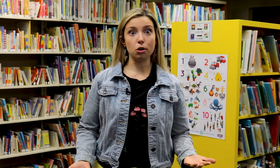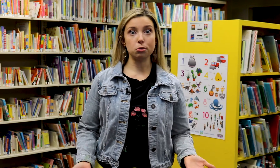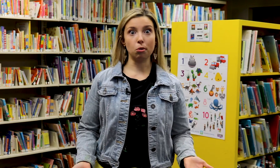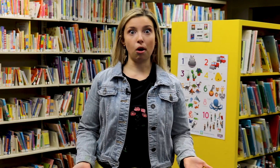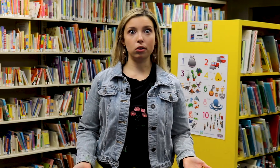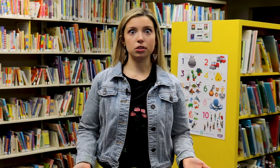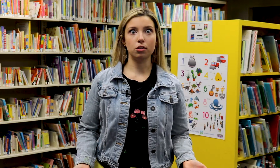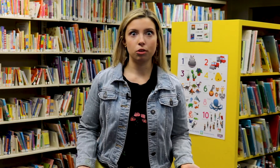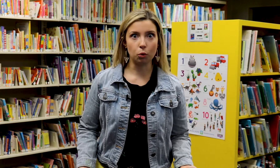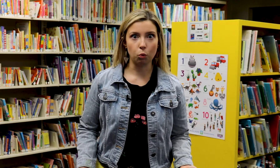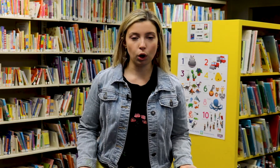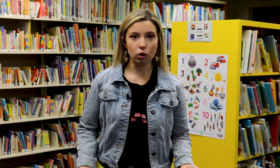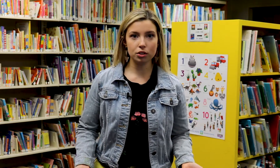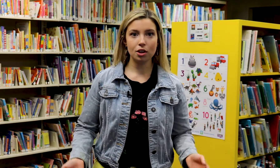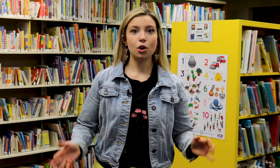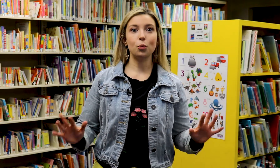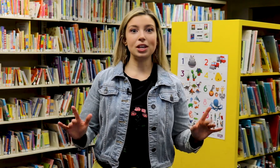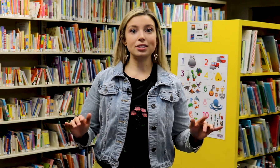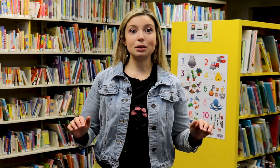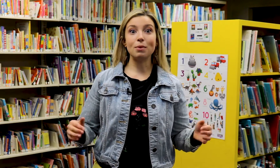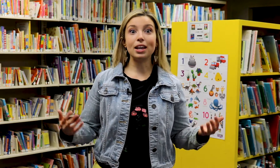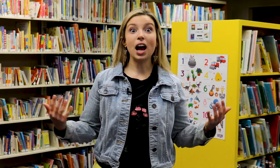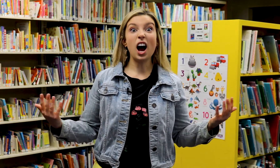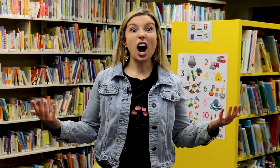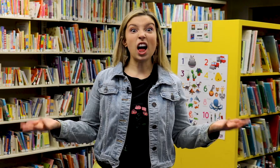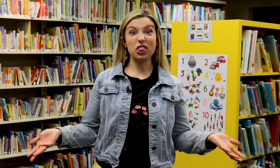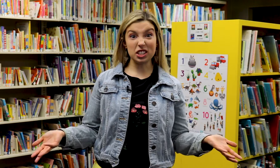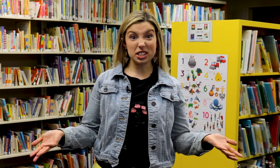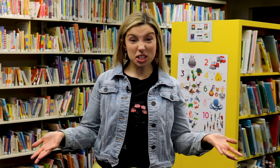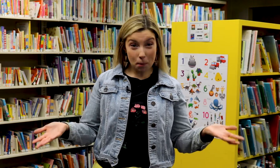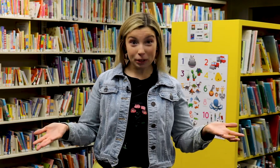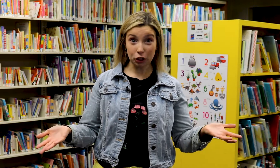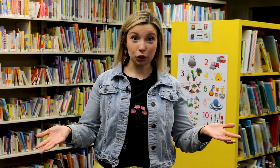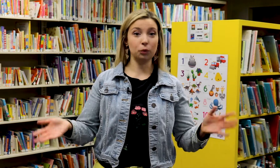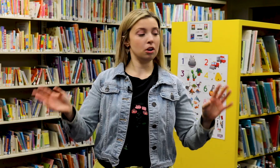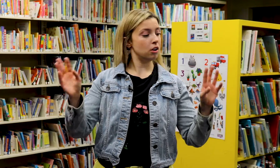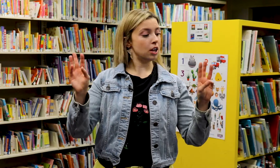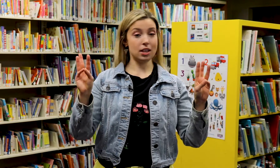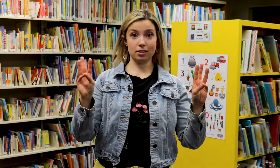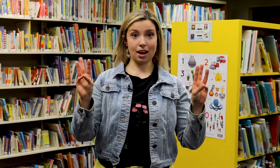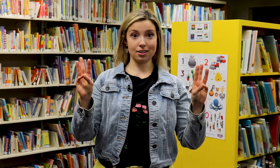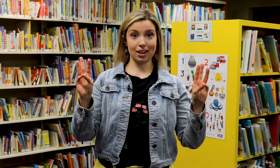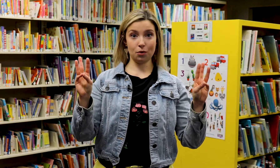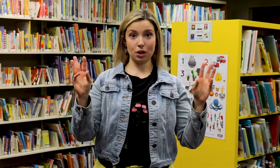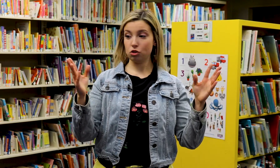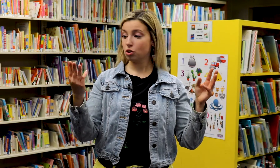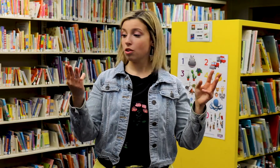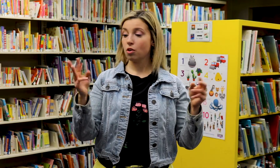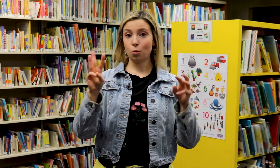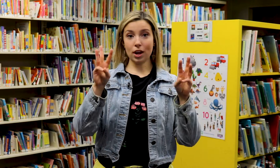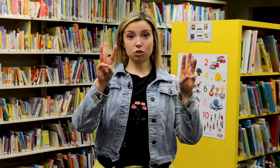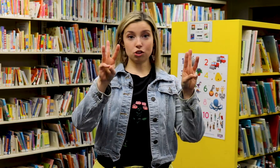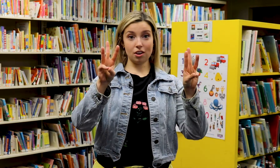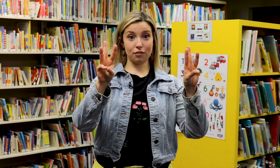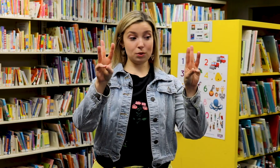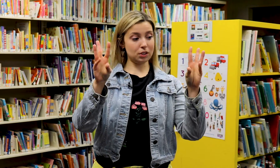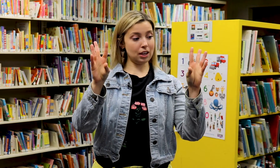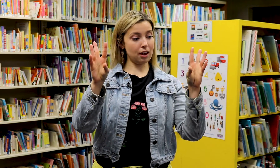also called the world, we get to make the W in sign language, which if